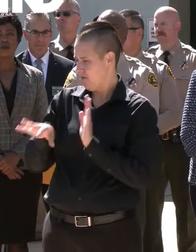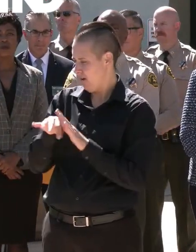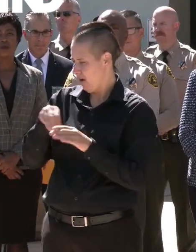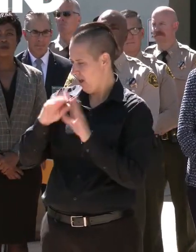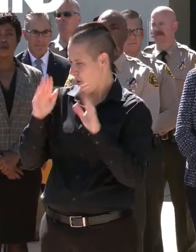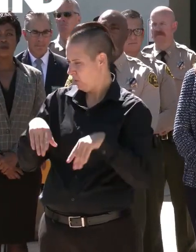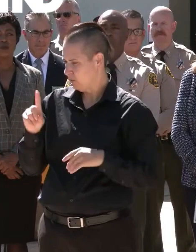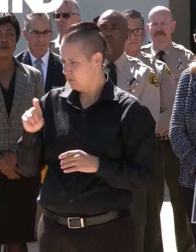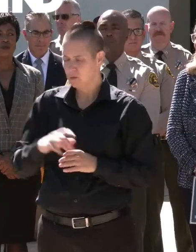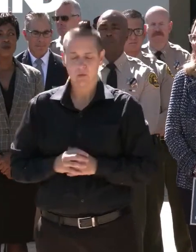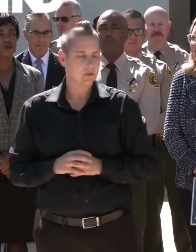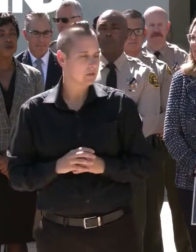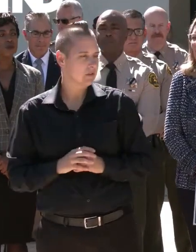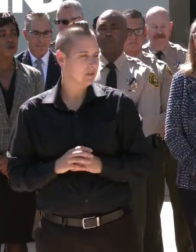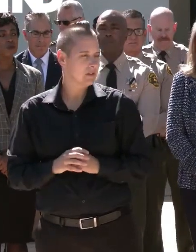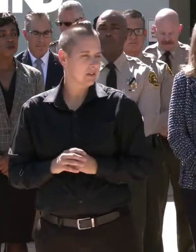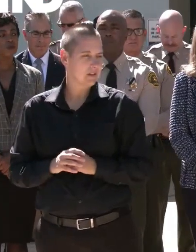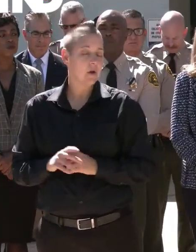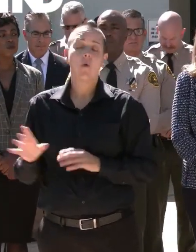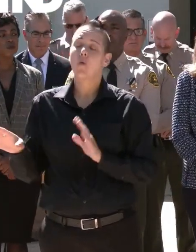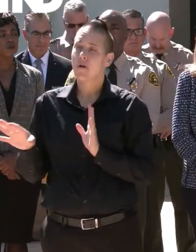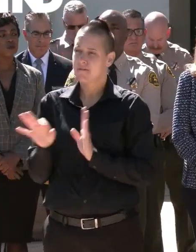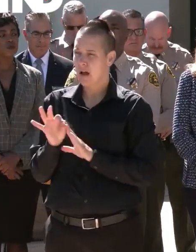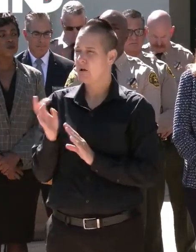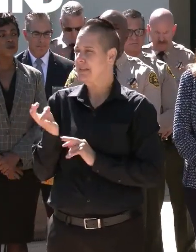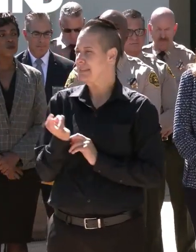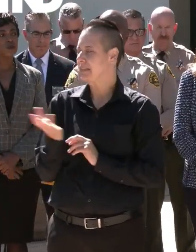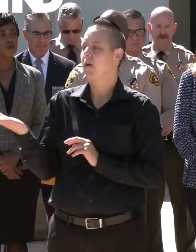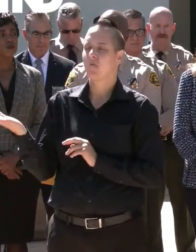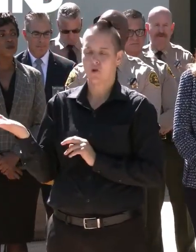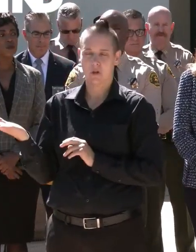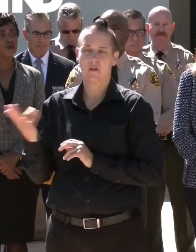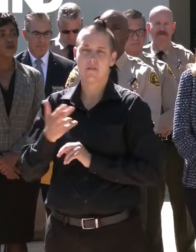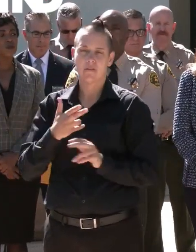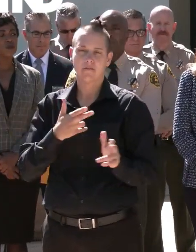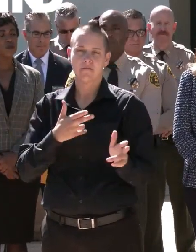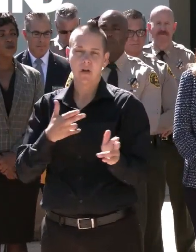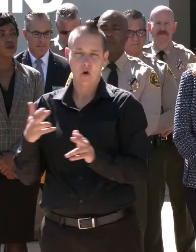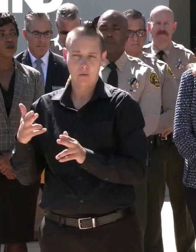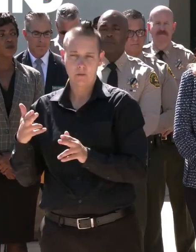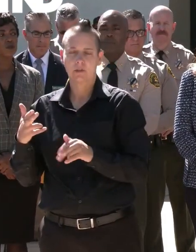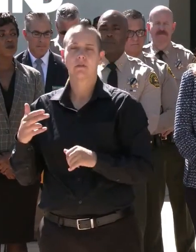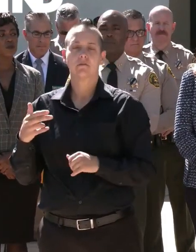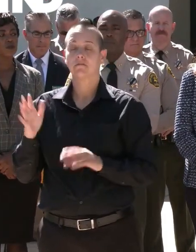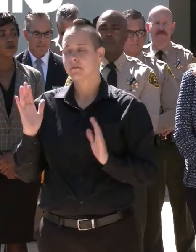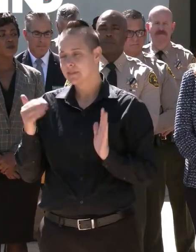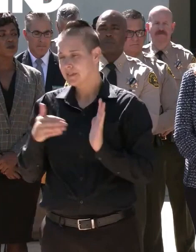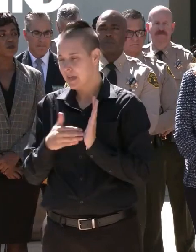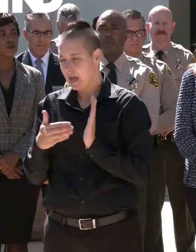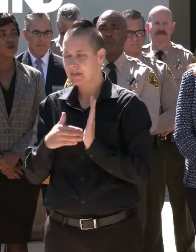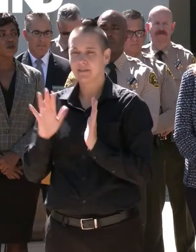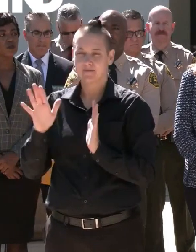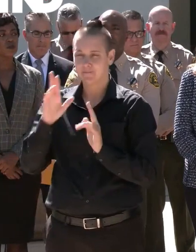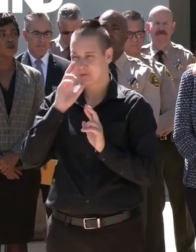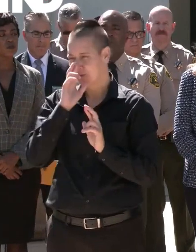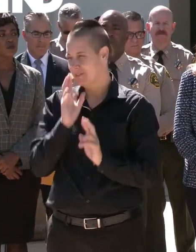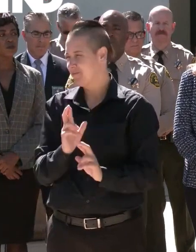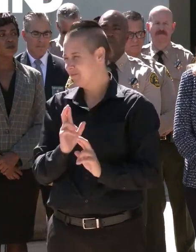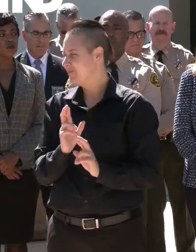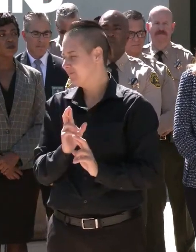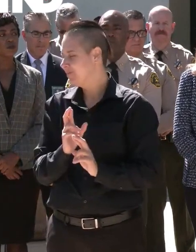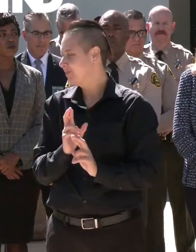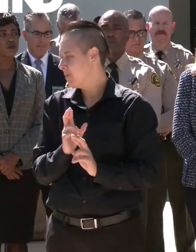in the house? We did find several firearms. And again, with all due